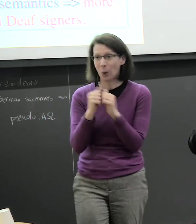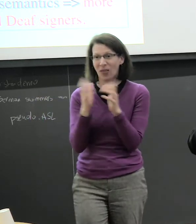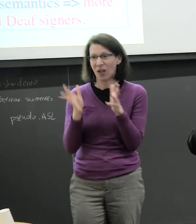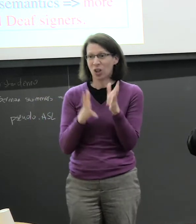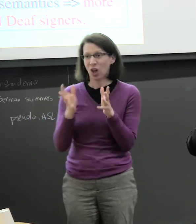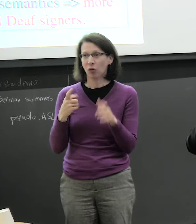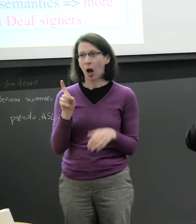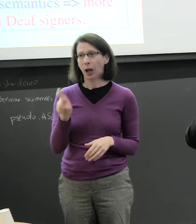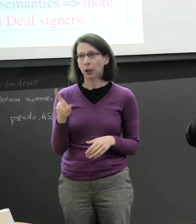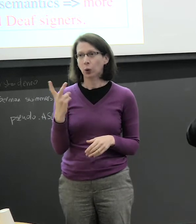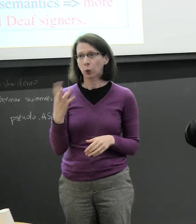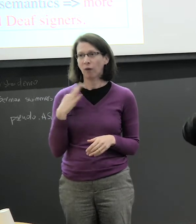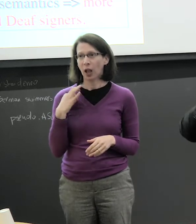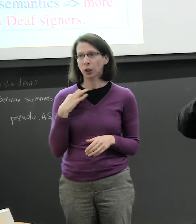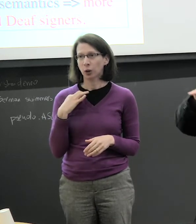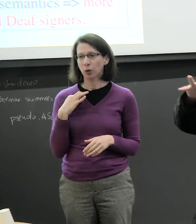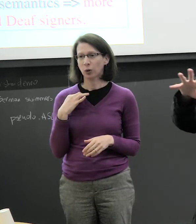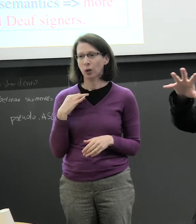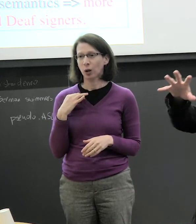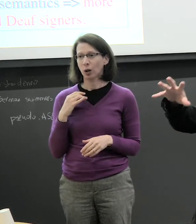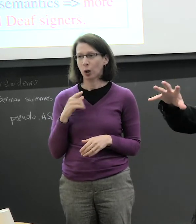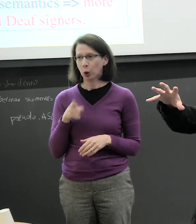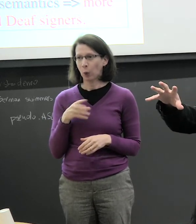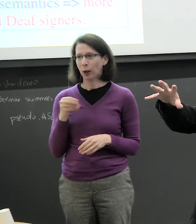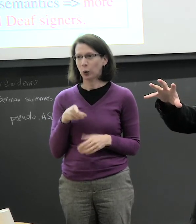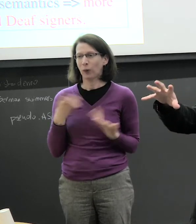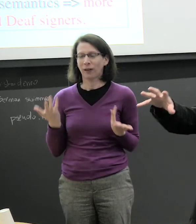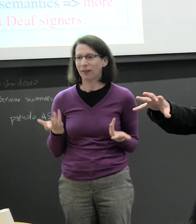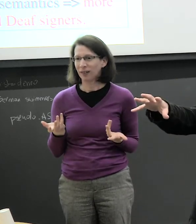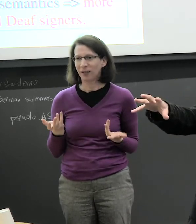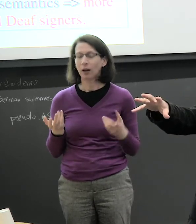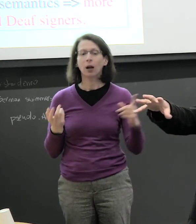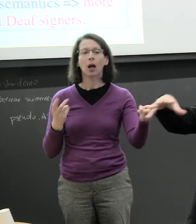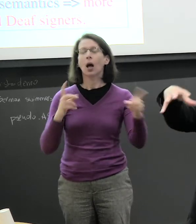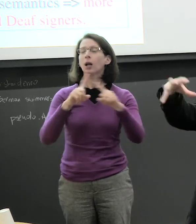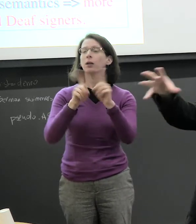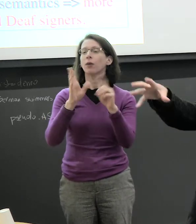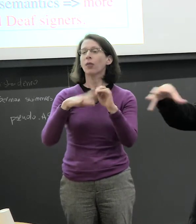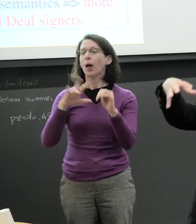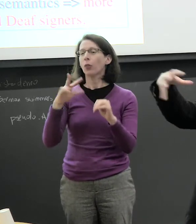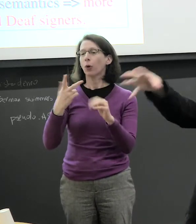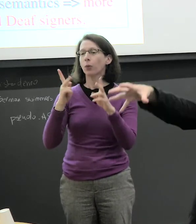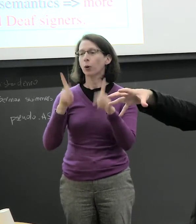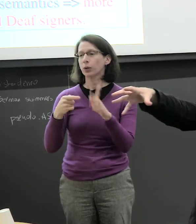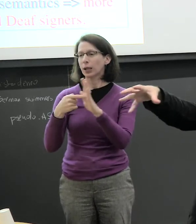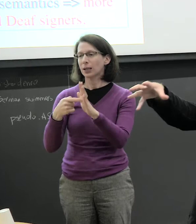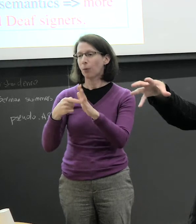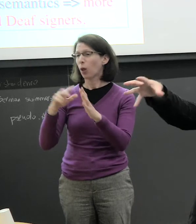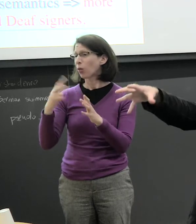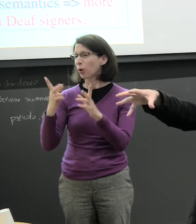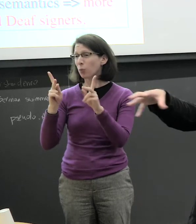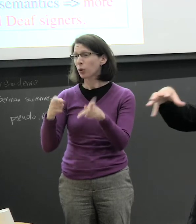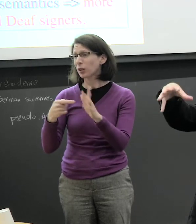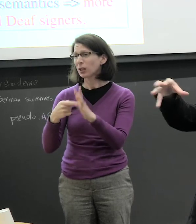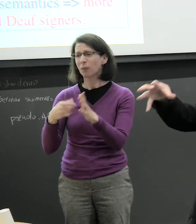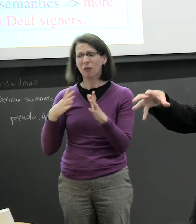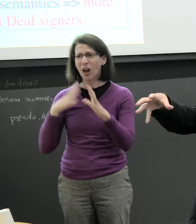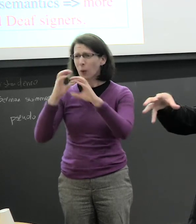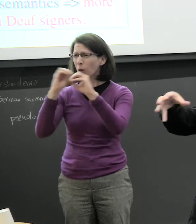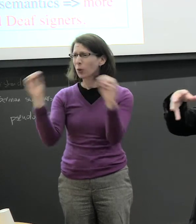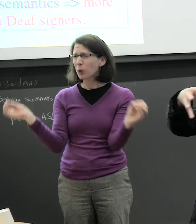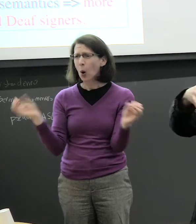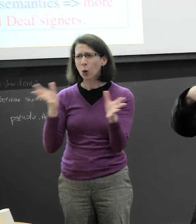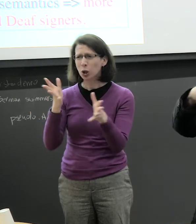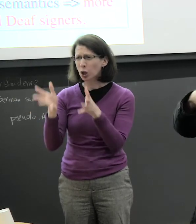so you're right that this might be a different case from the third person example. I mean, the third person example is totally fine without gestures in